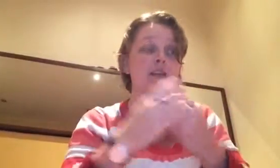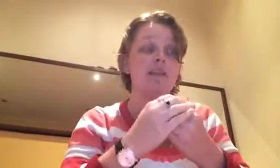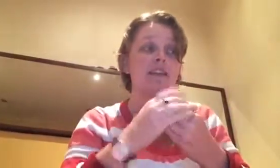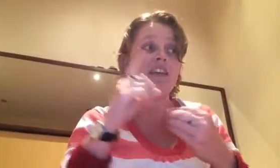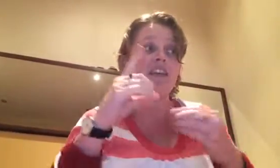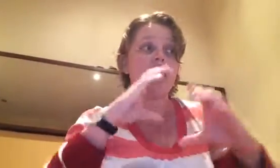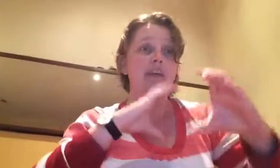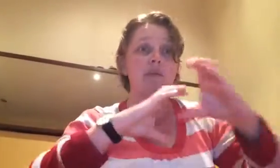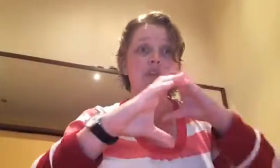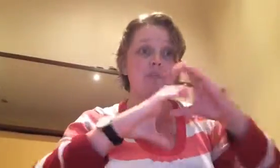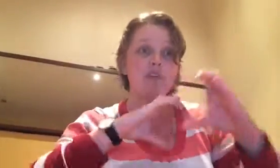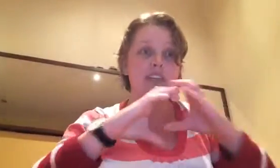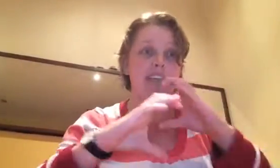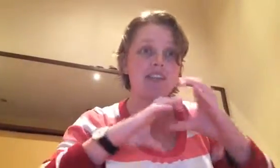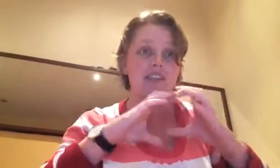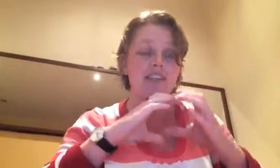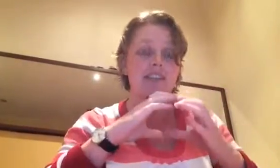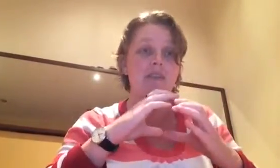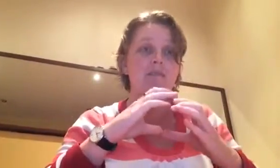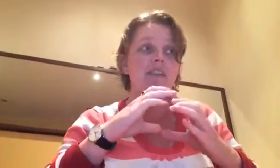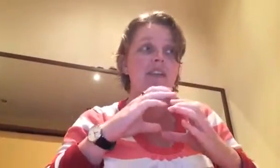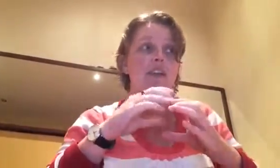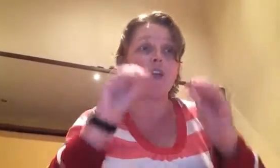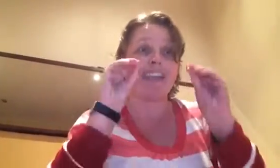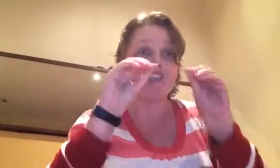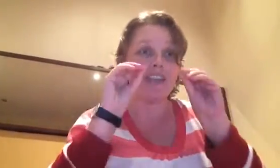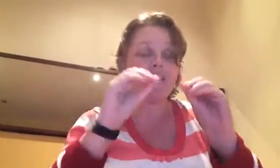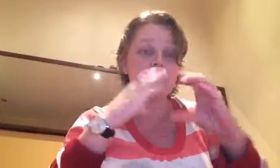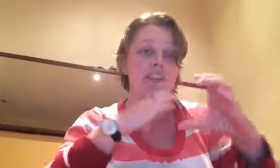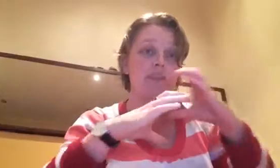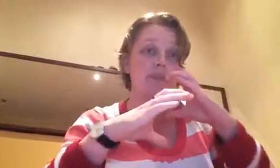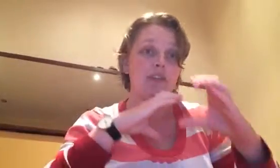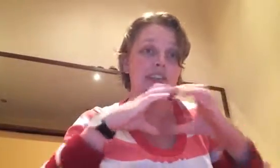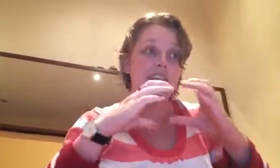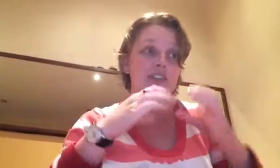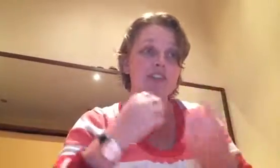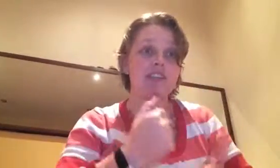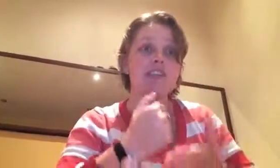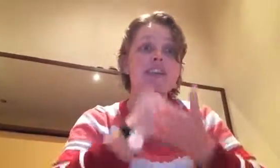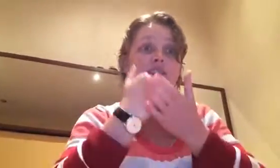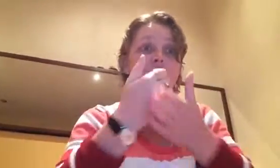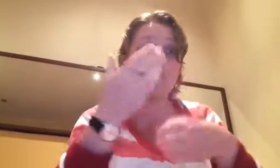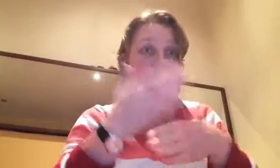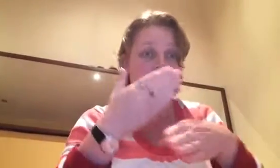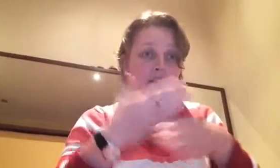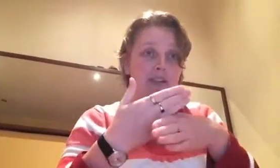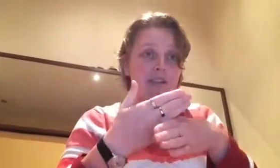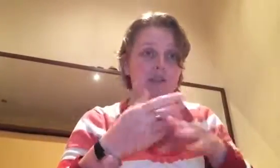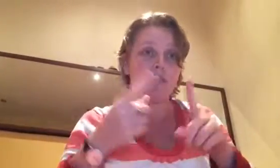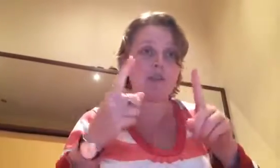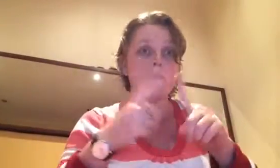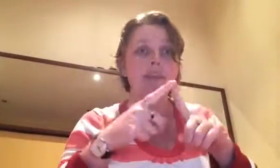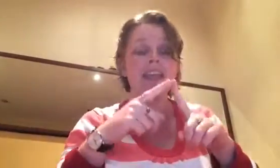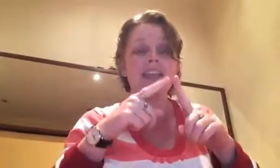with communication or education communication support workers, or we call them